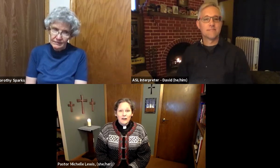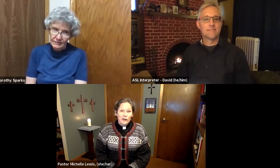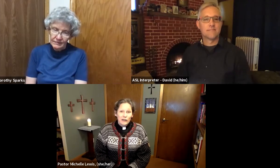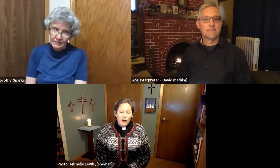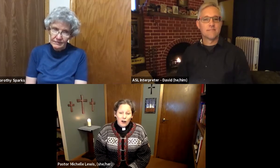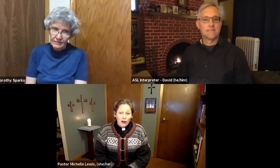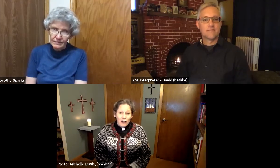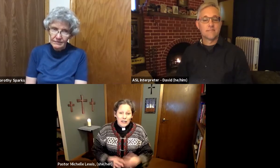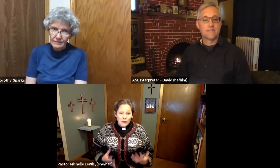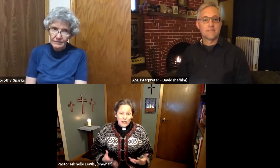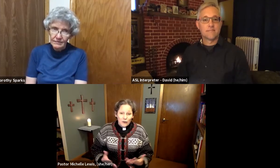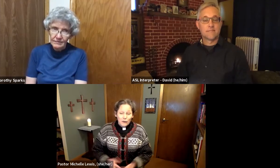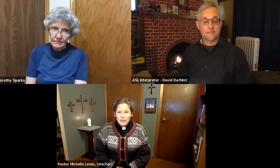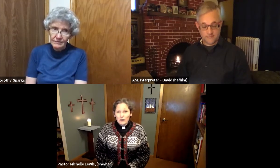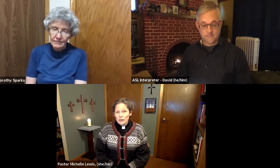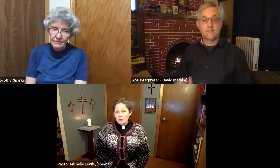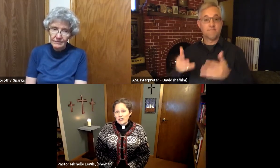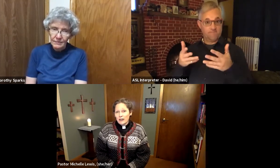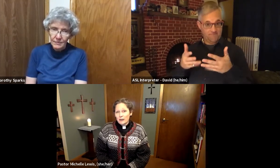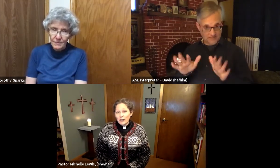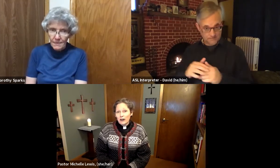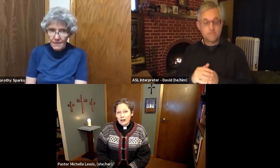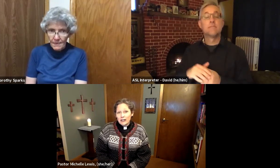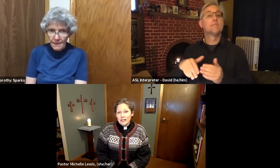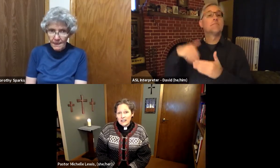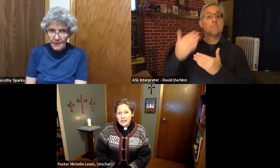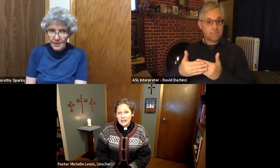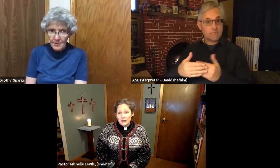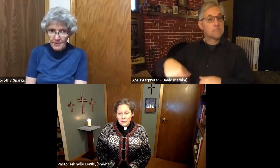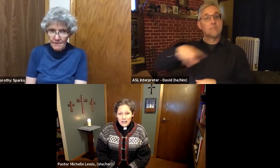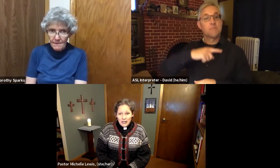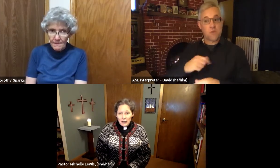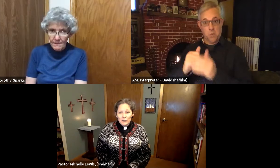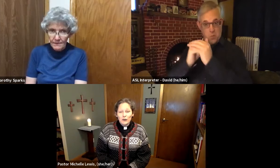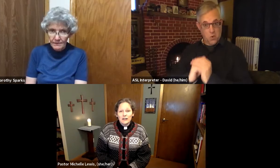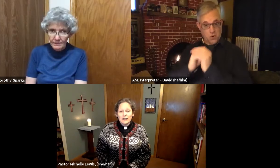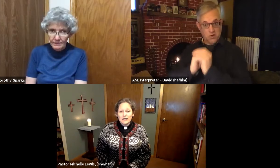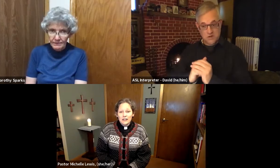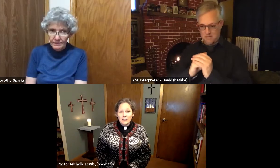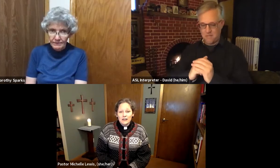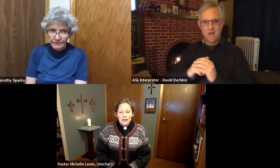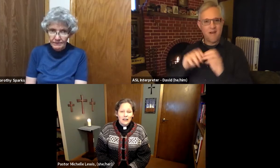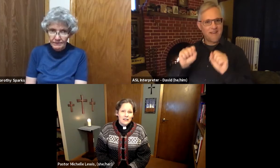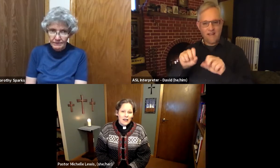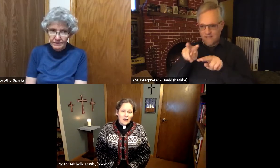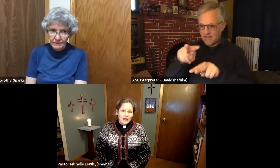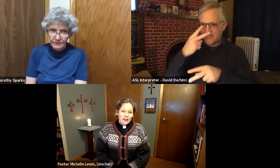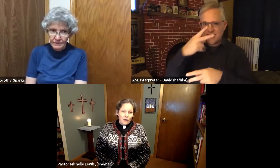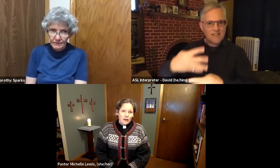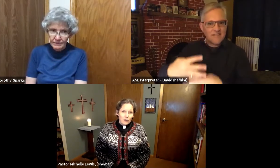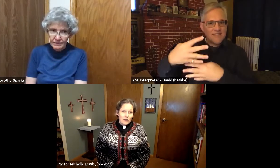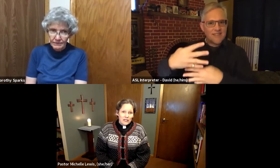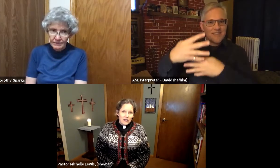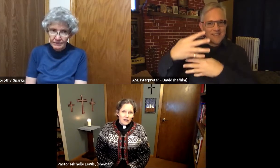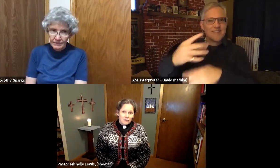Then we all, as we go through this worship together, we all can see those names. We can see the things that